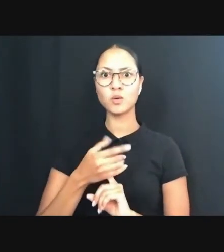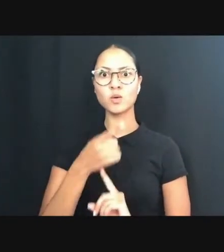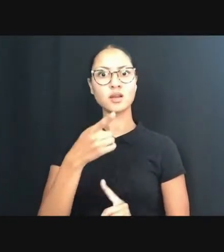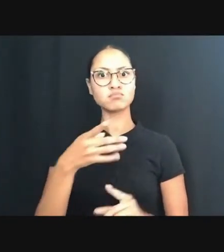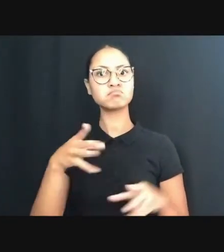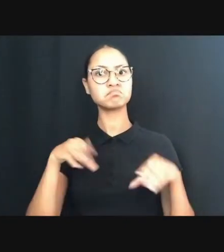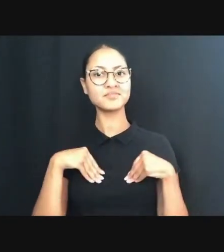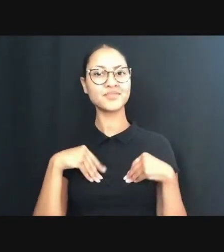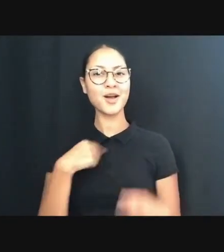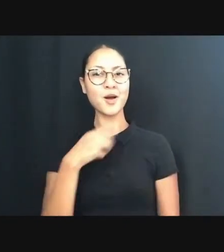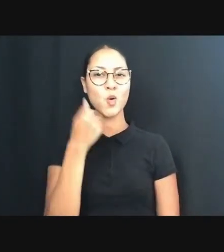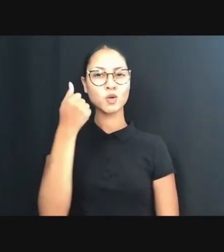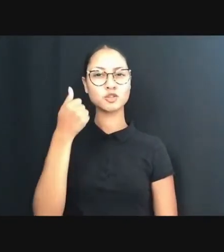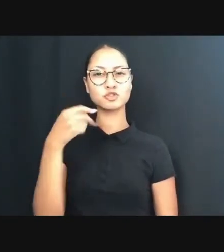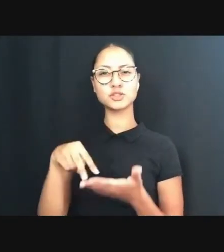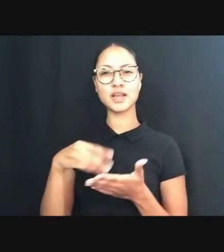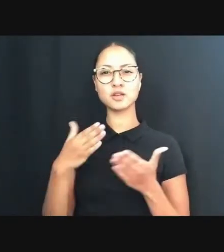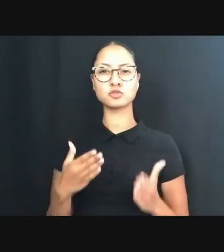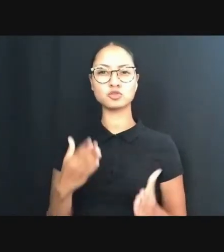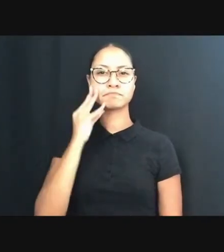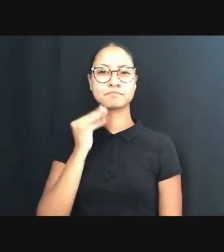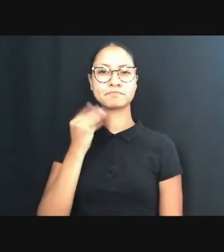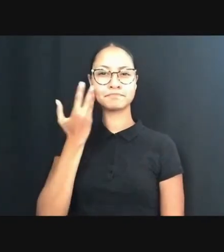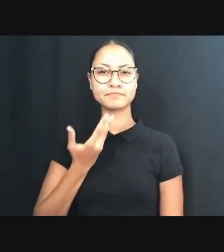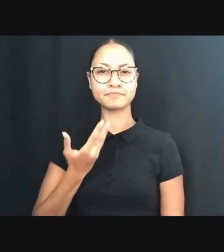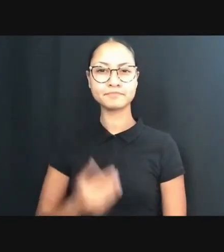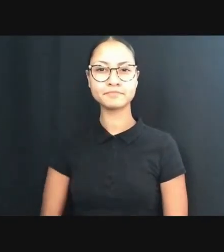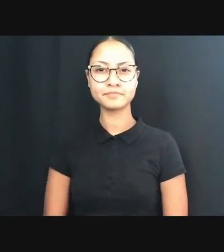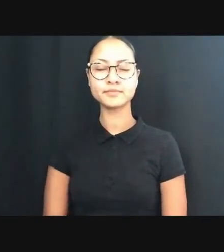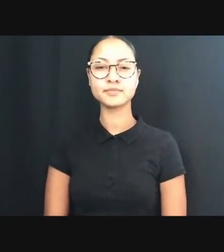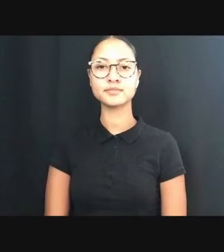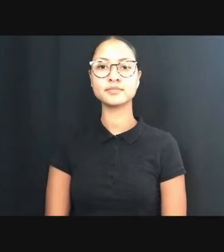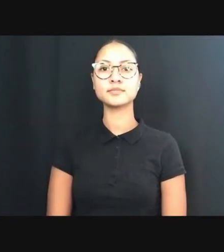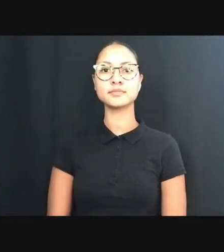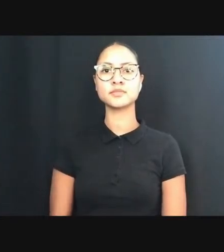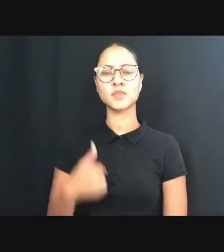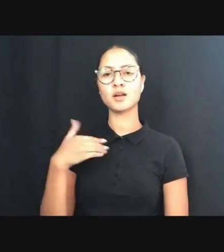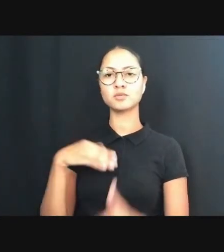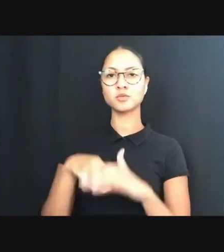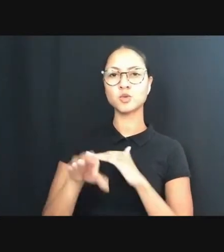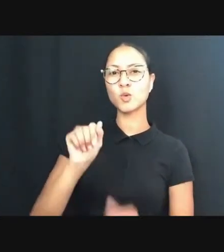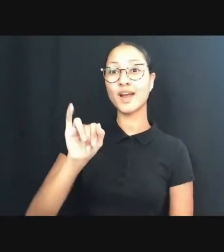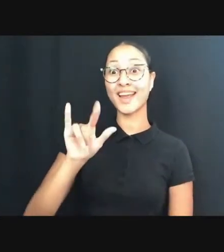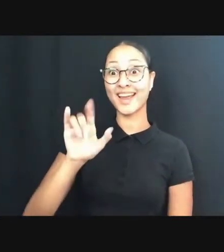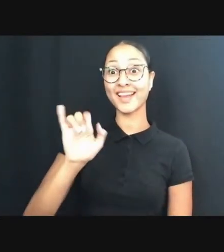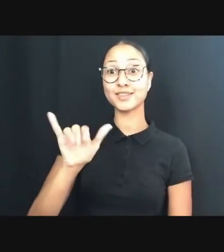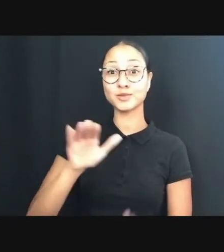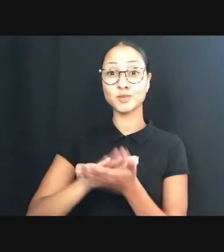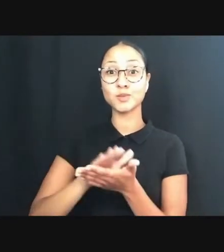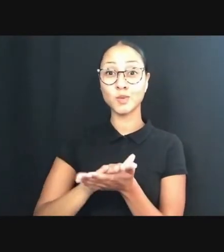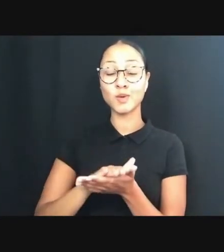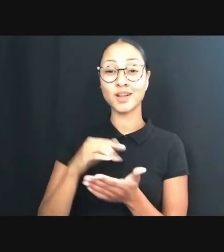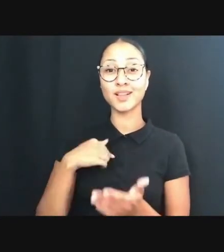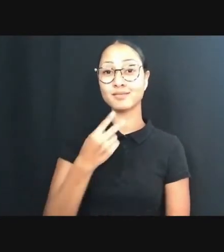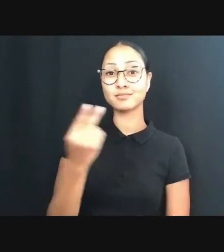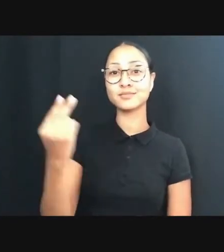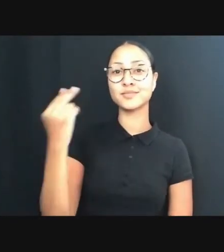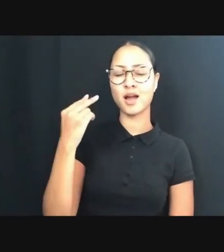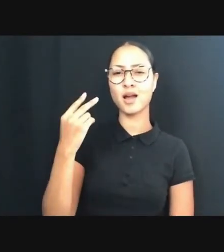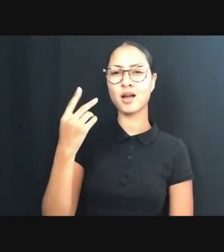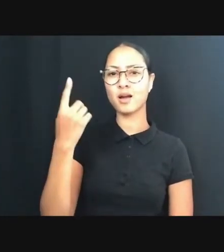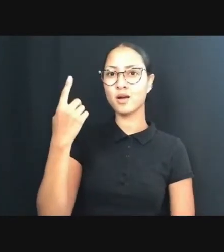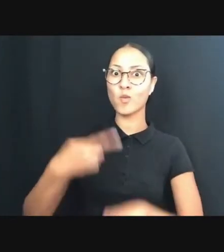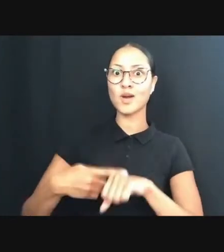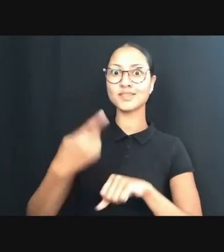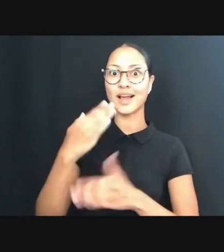York, you know, I came here to attend the Ailey School. And when I went at the Ailey School, I remember we had this one, somebody came and talked to us one time and they were